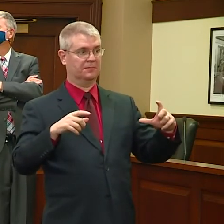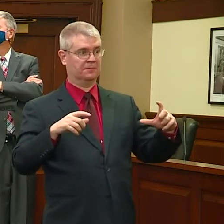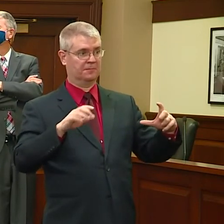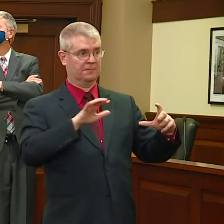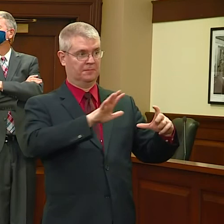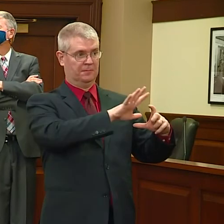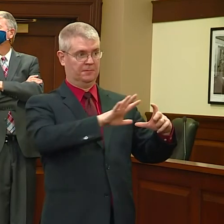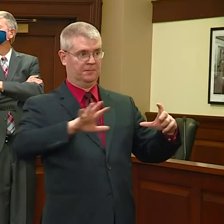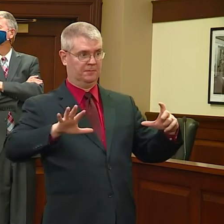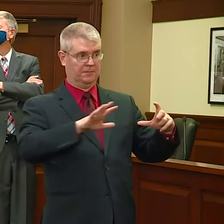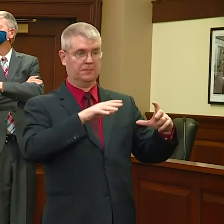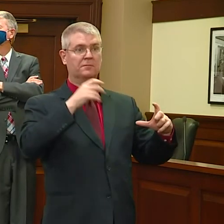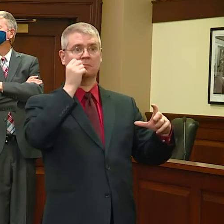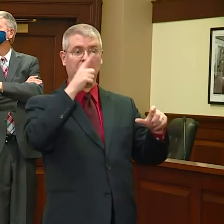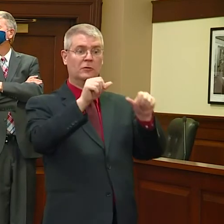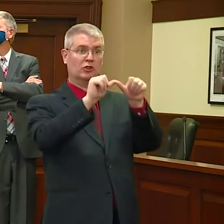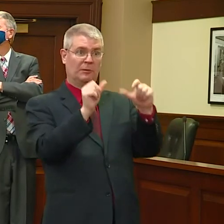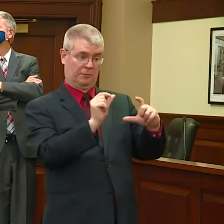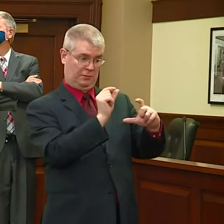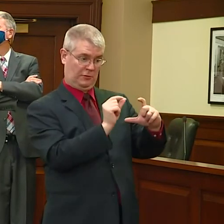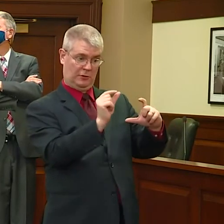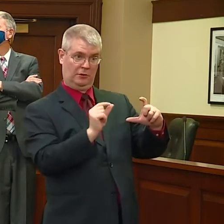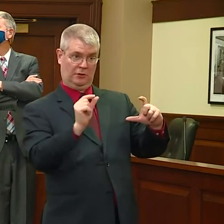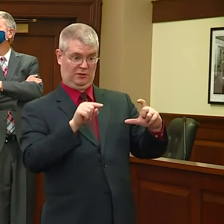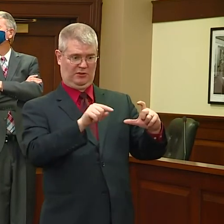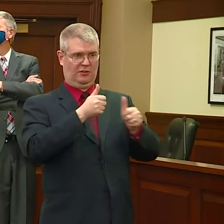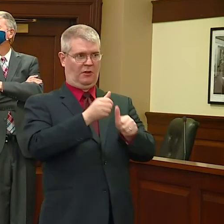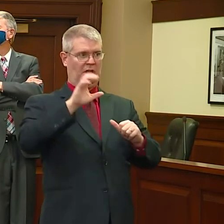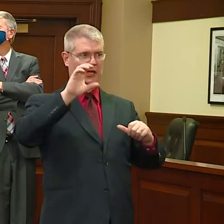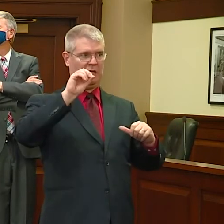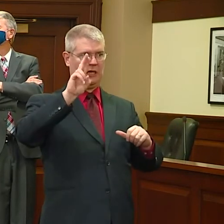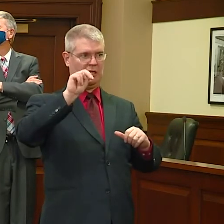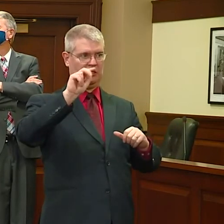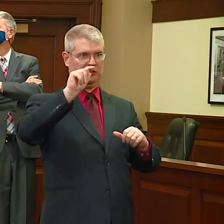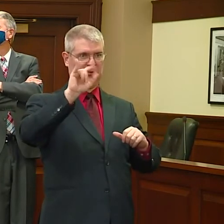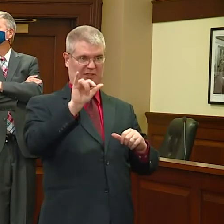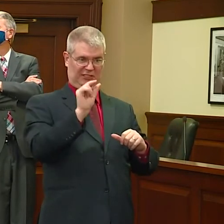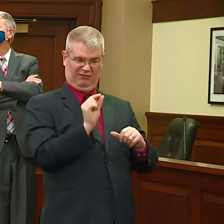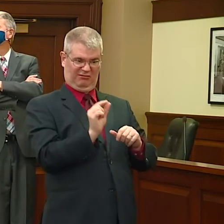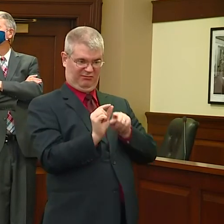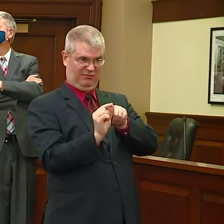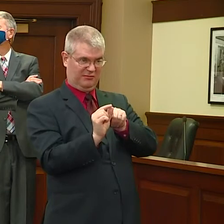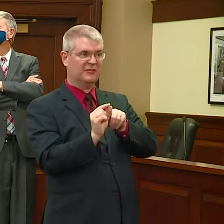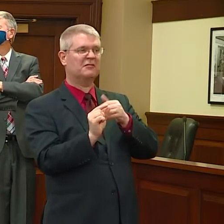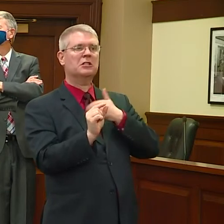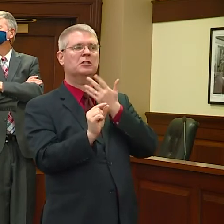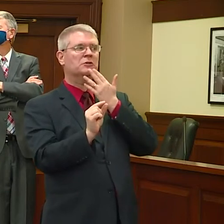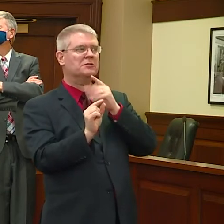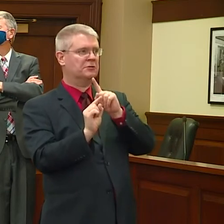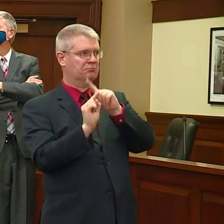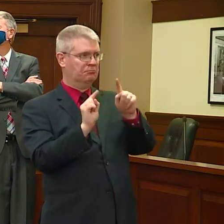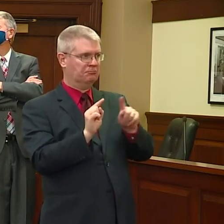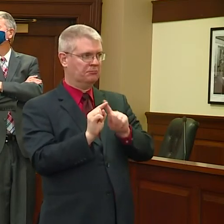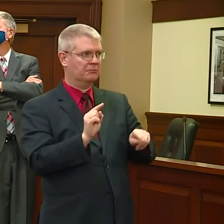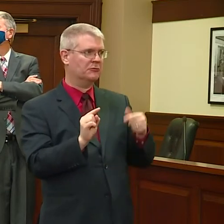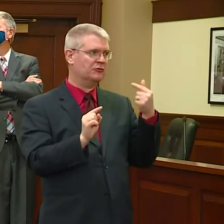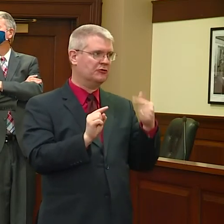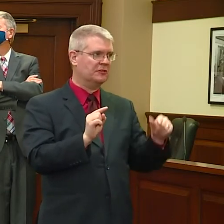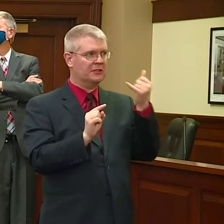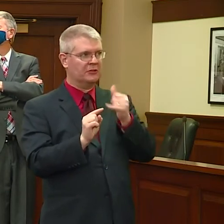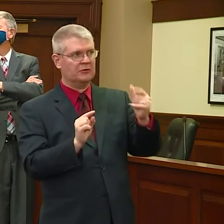state. And we'll talk about that in a little more detail later. But I think the thing that